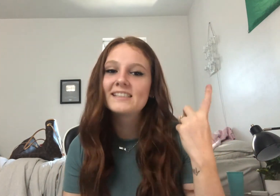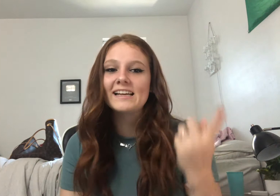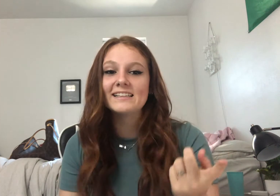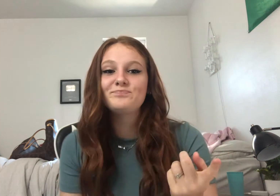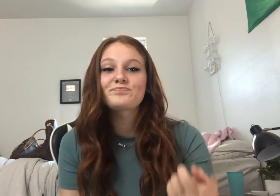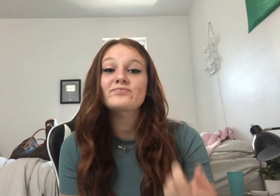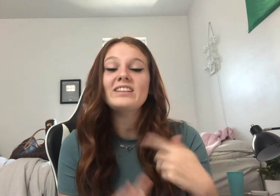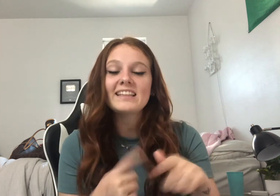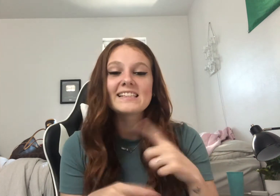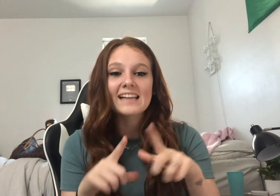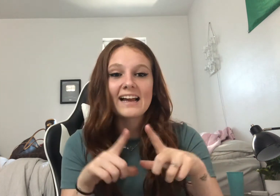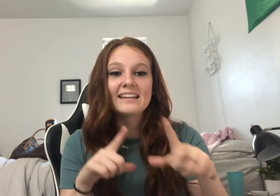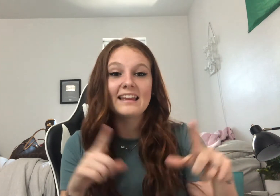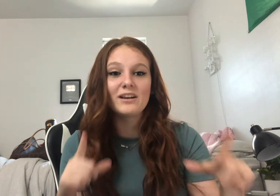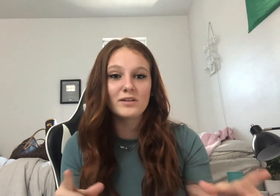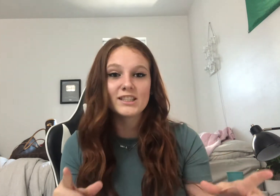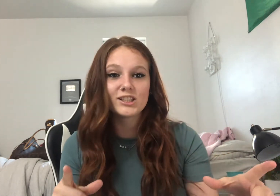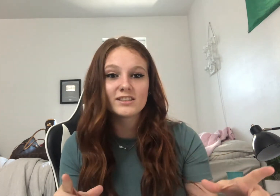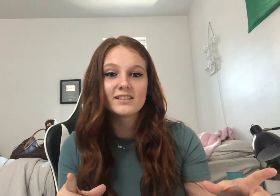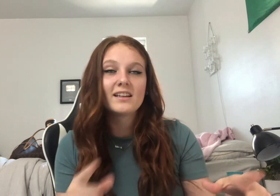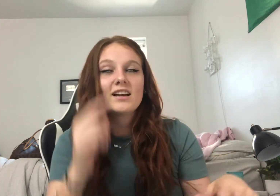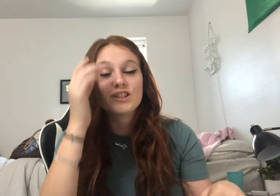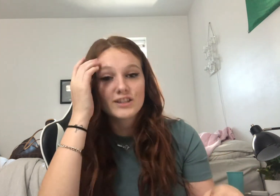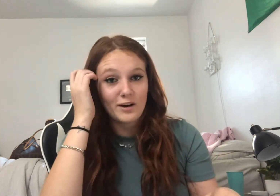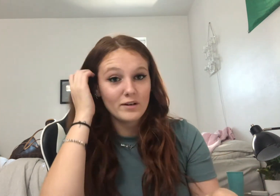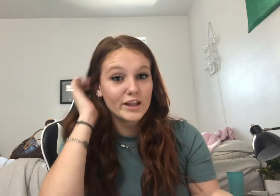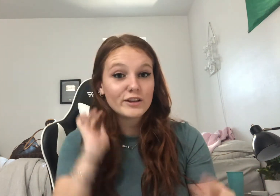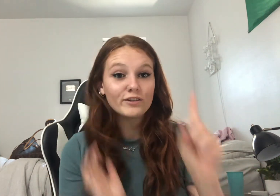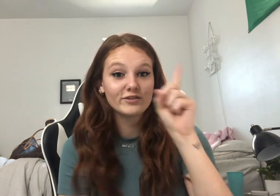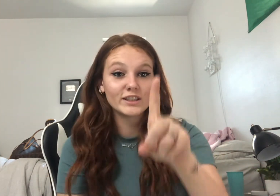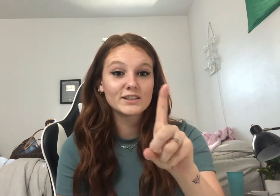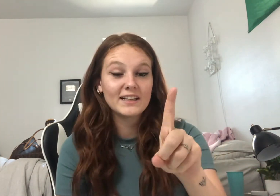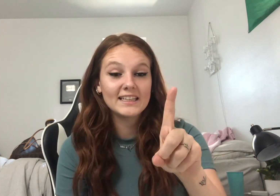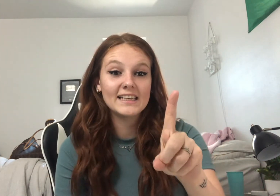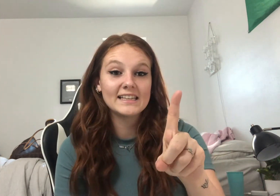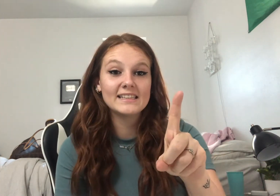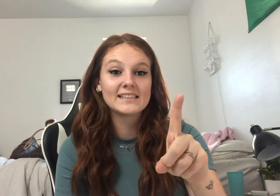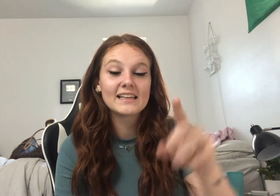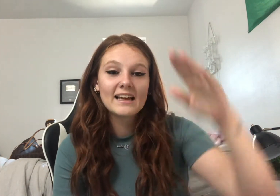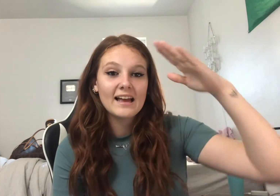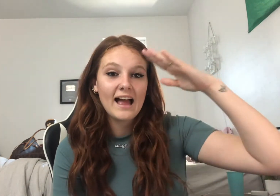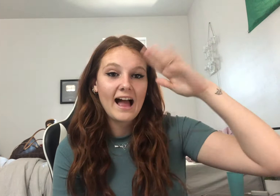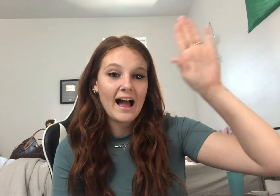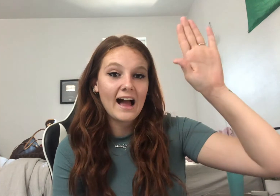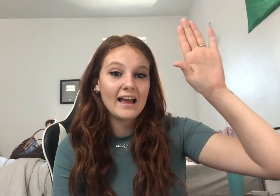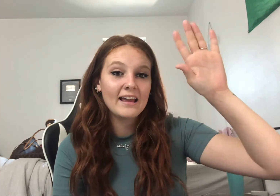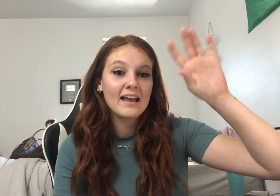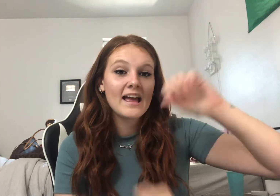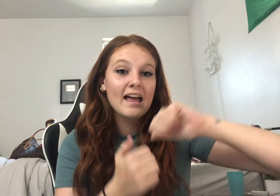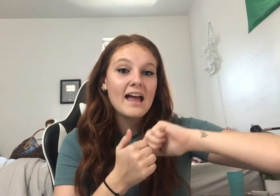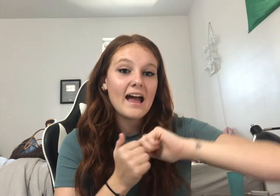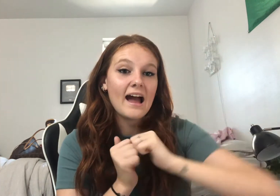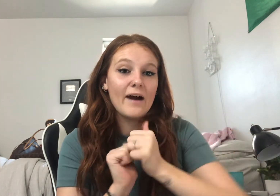understand sign language. So, the first one is, hi, how are